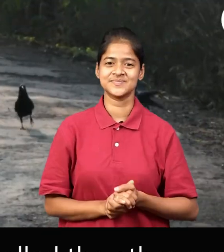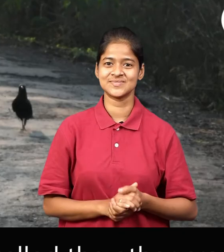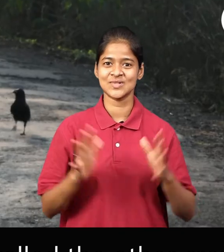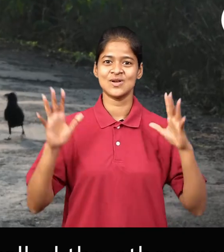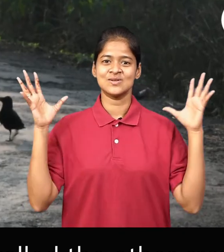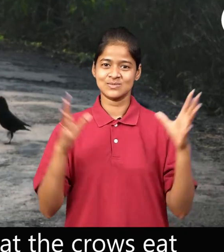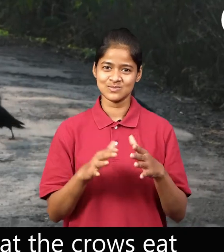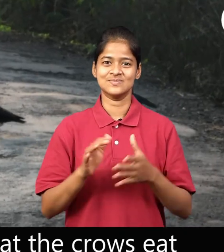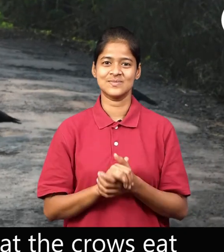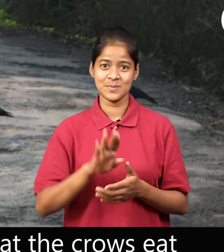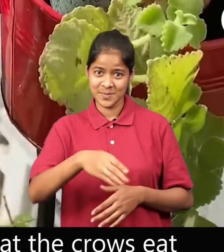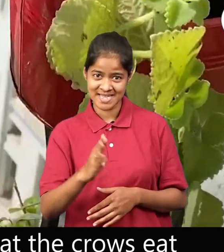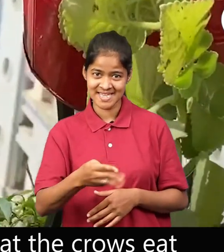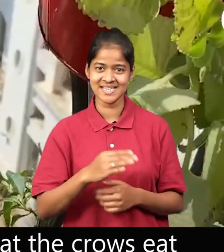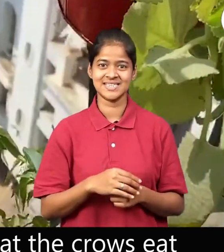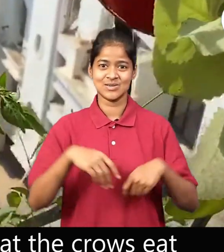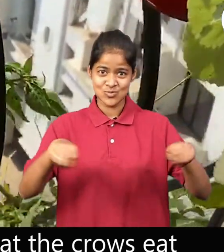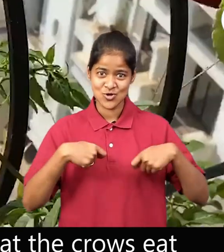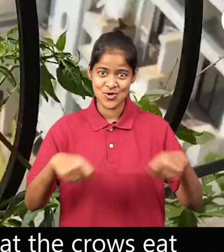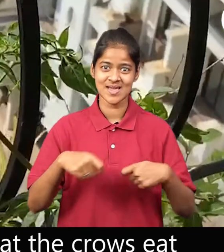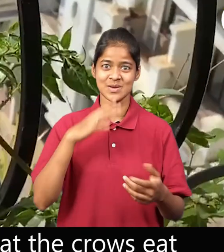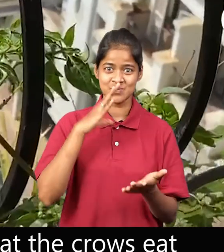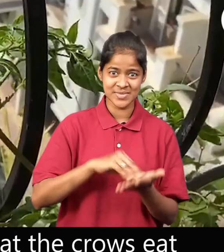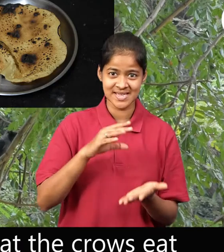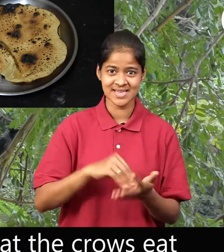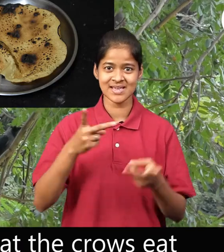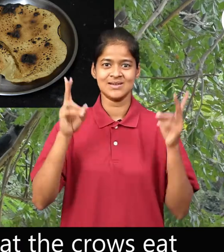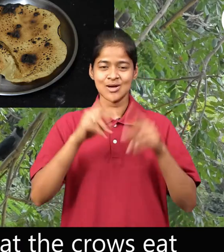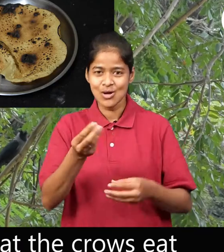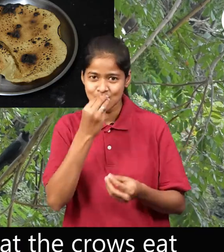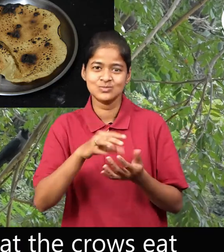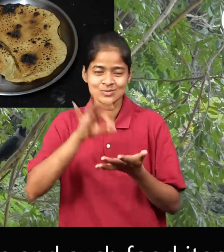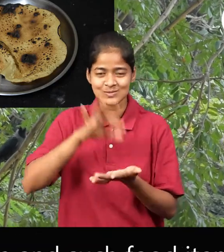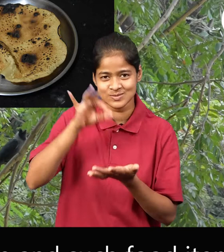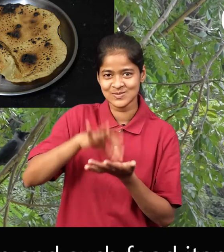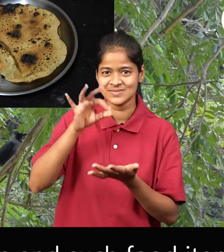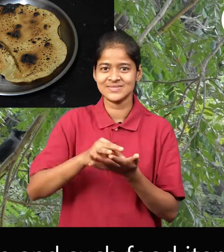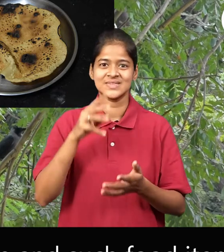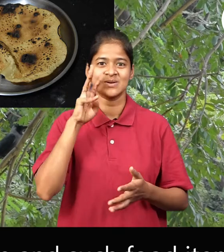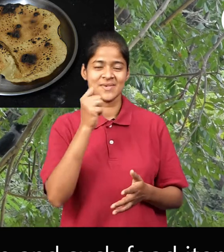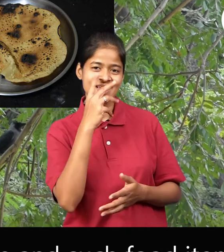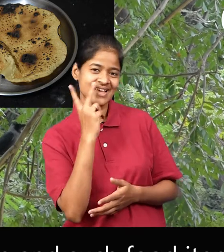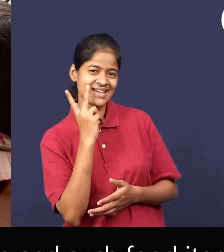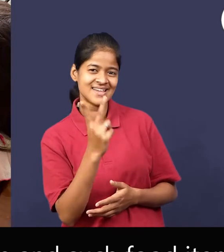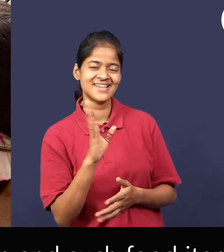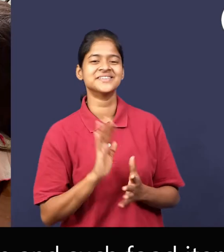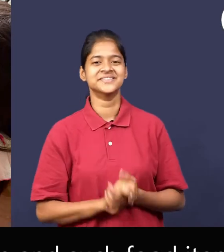other crows monica saw that the crows eat different types of food like papad chapati rice and such